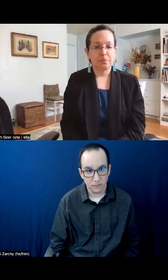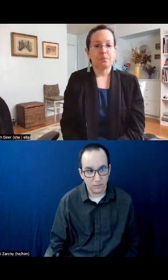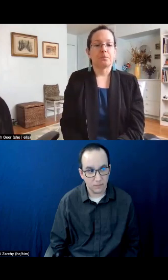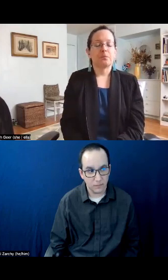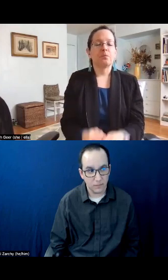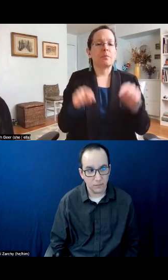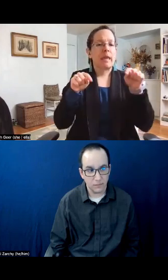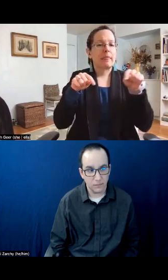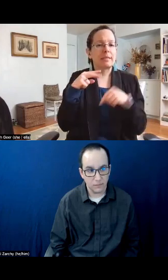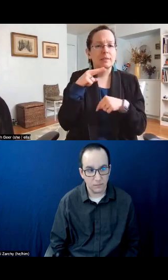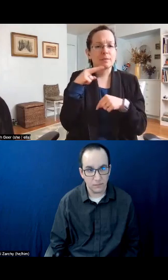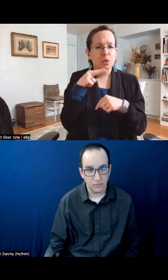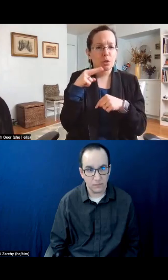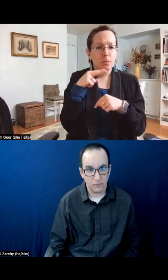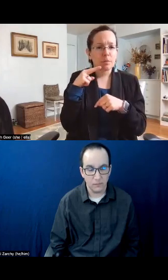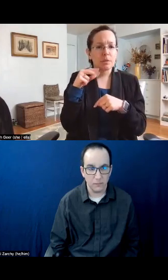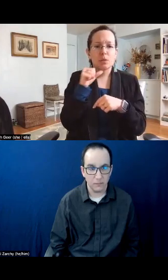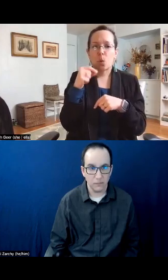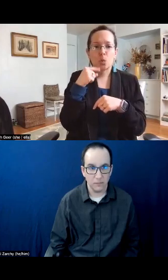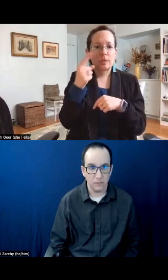Next, we have locative verbs.